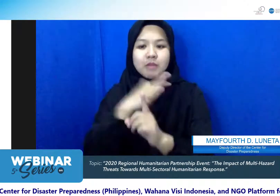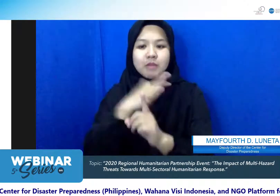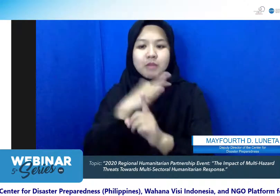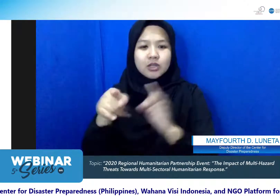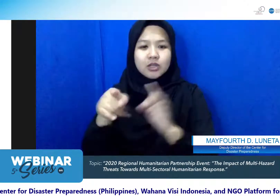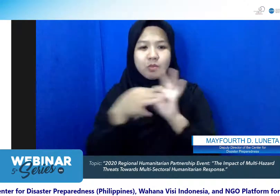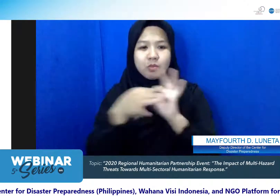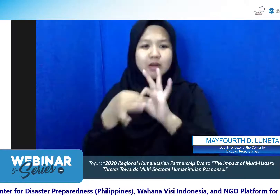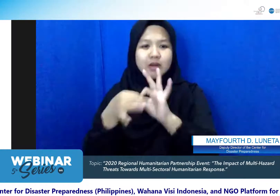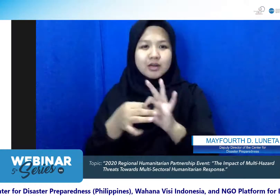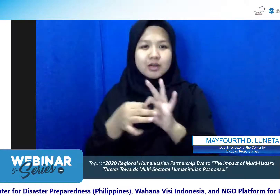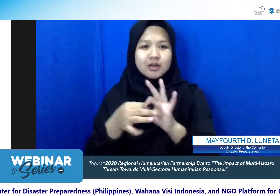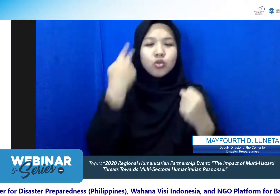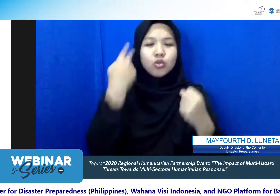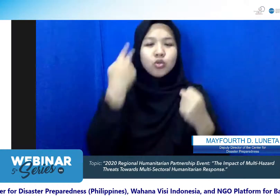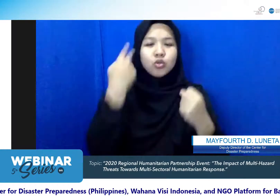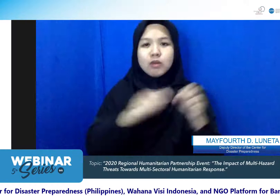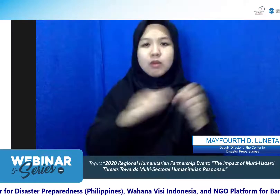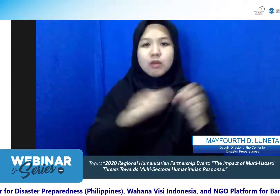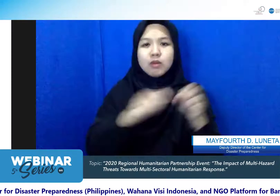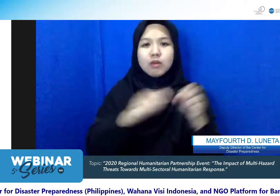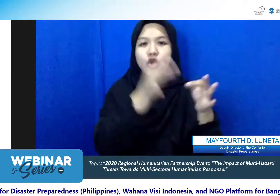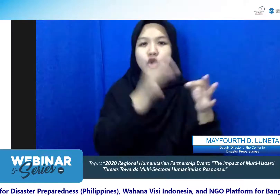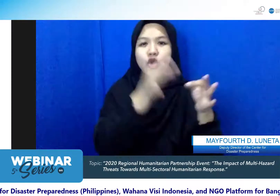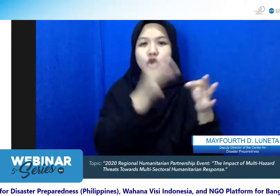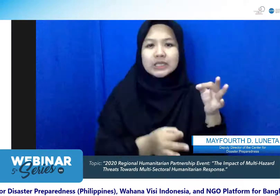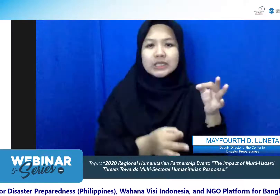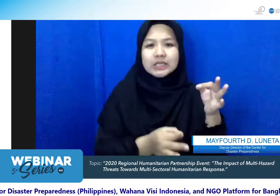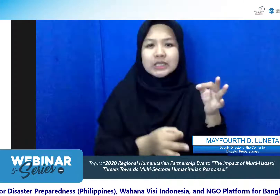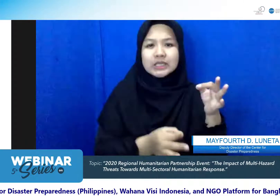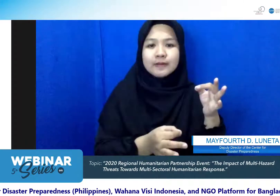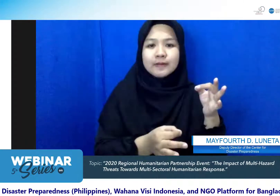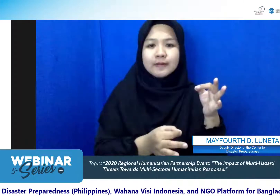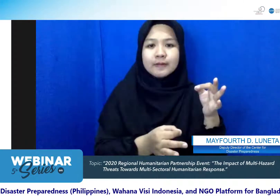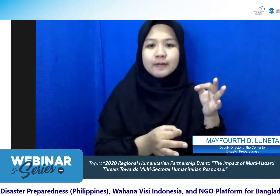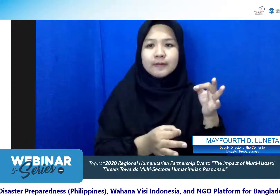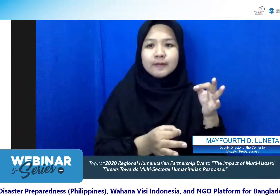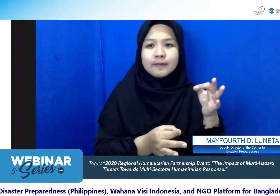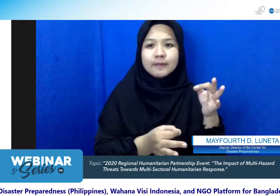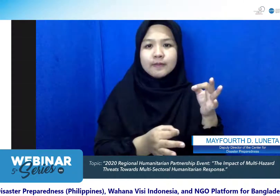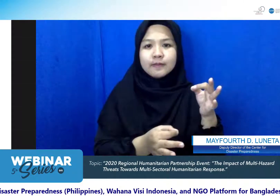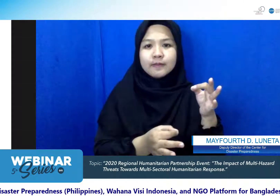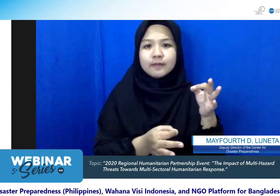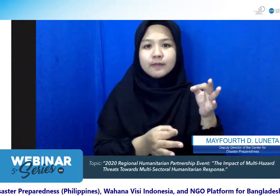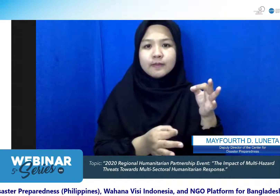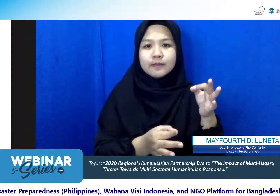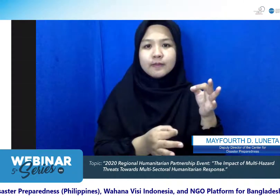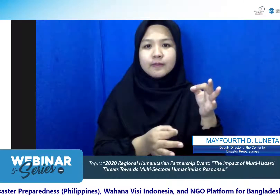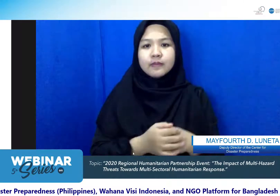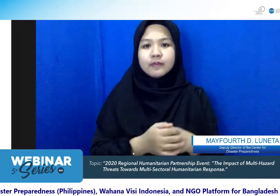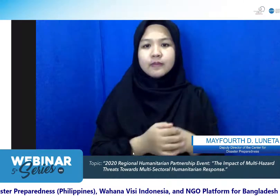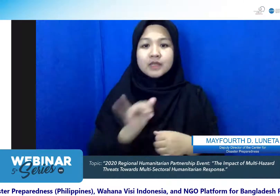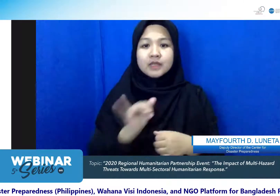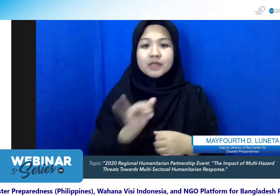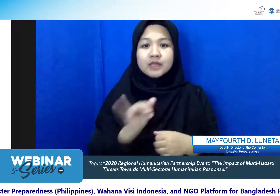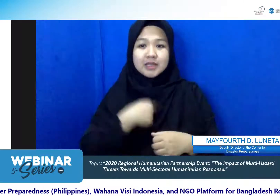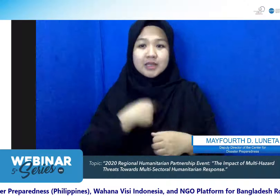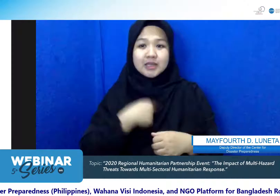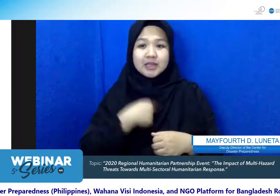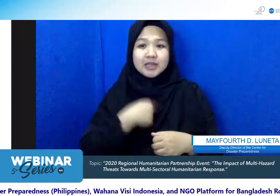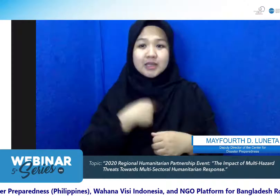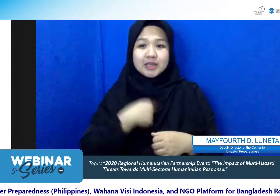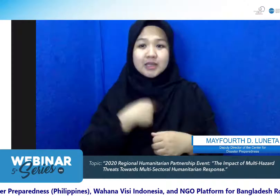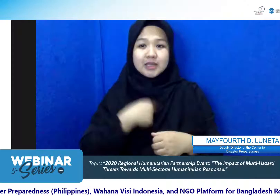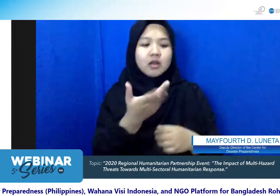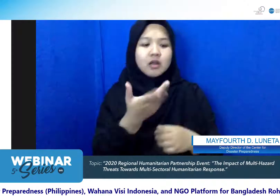solution. uh, because and that's why I would say not the community based, but